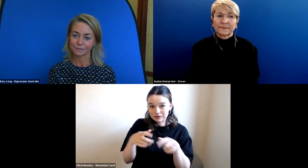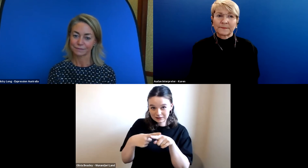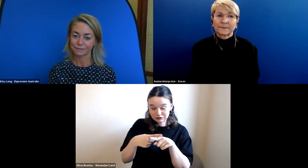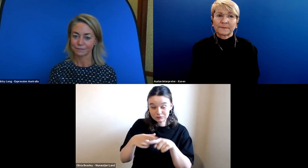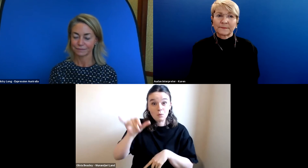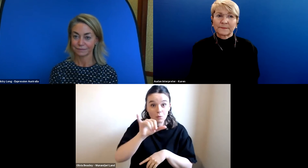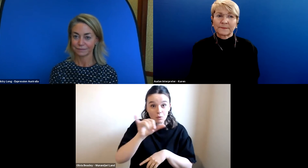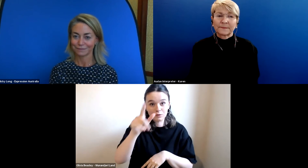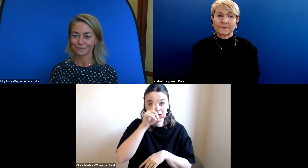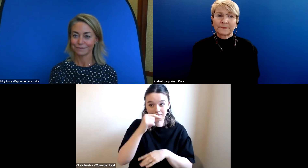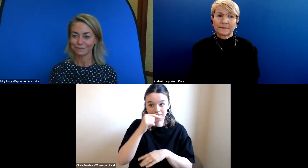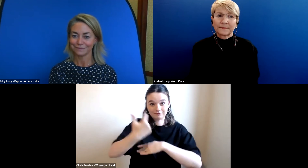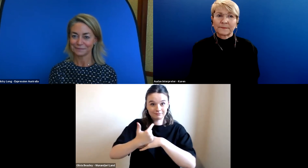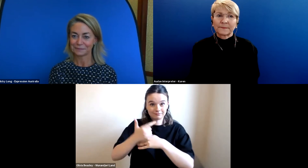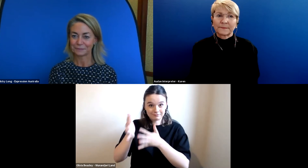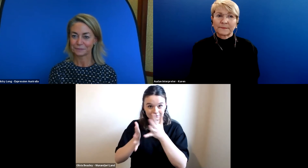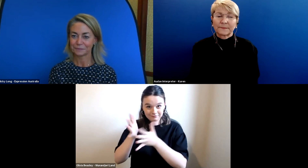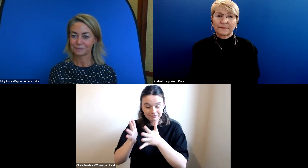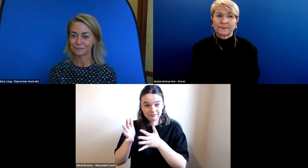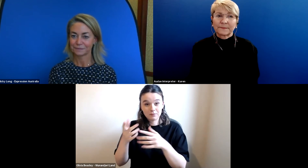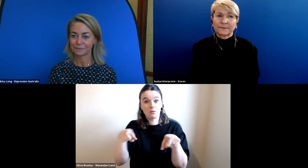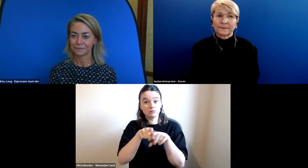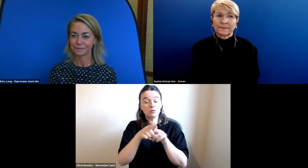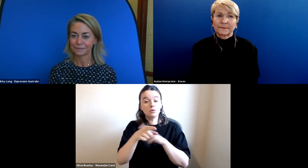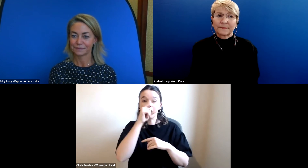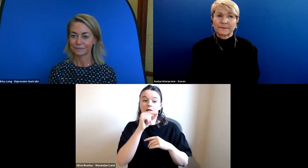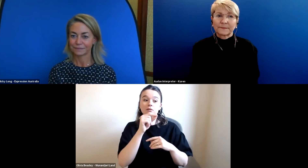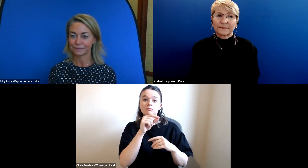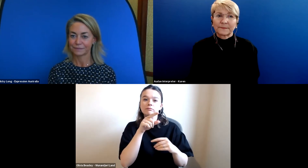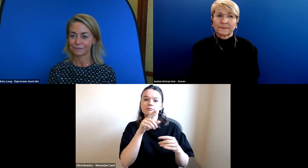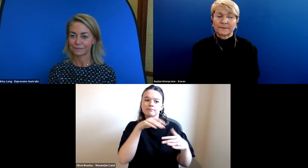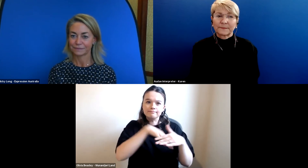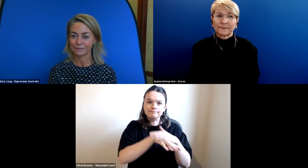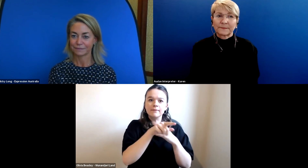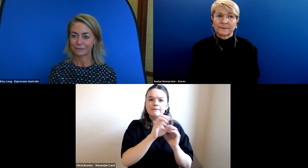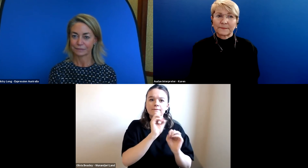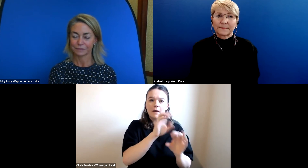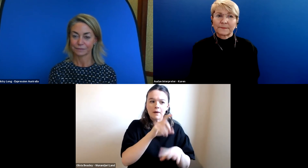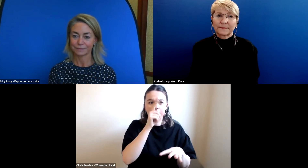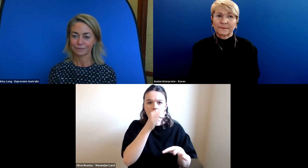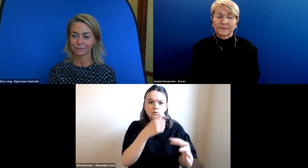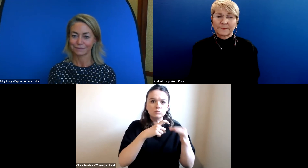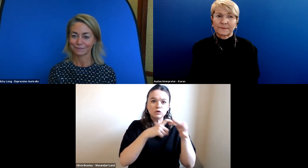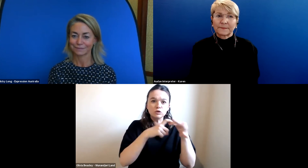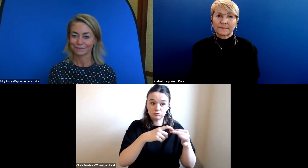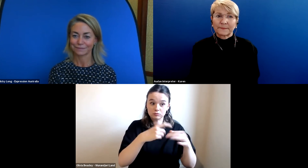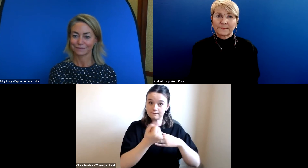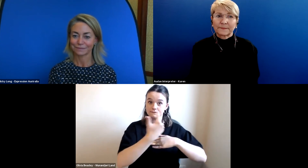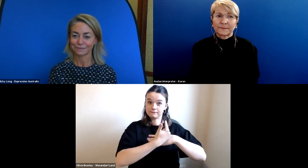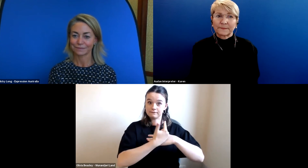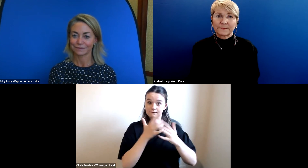We also have a chat function if you prefer to type your questions in for this evening. And if you prefer to film yourself, you can come on